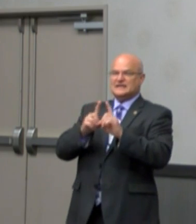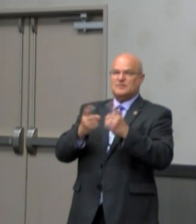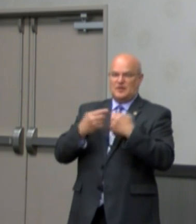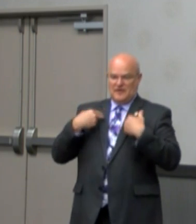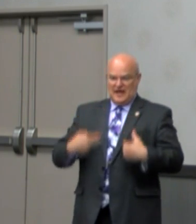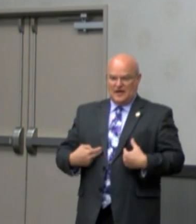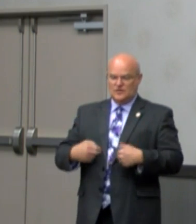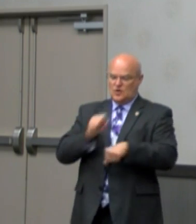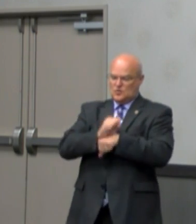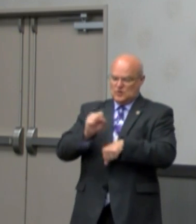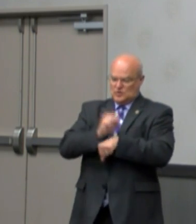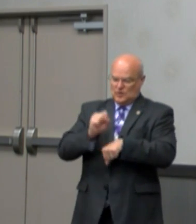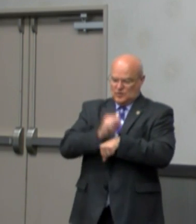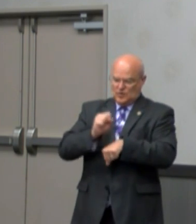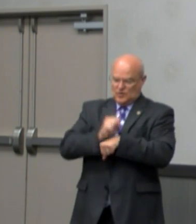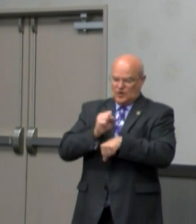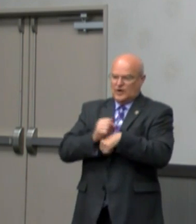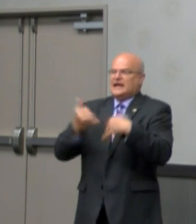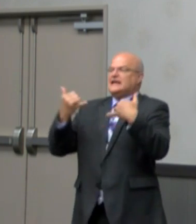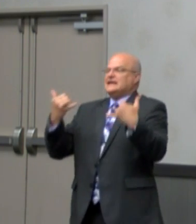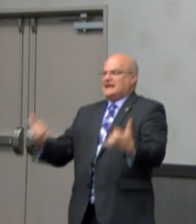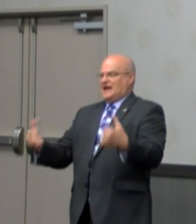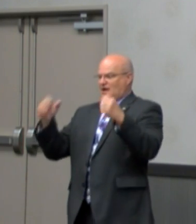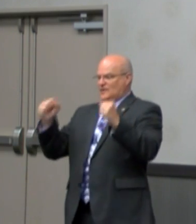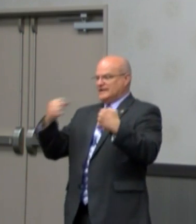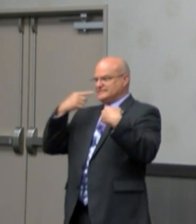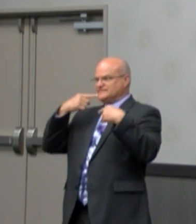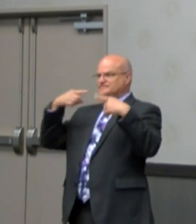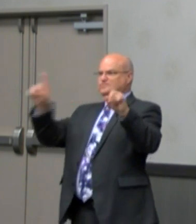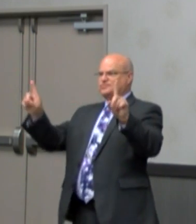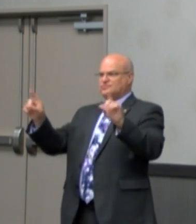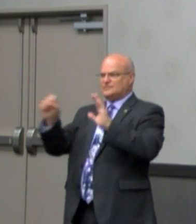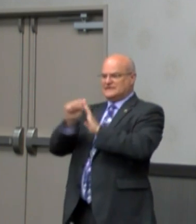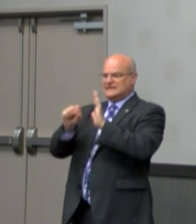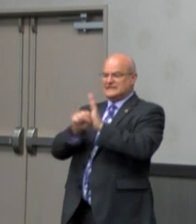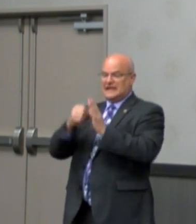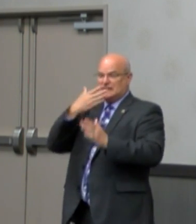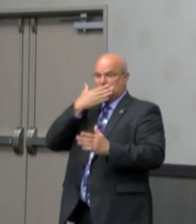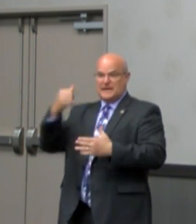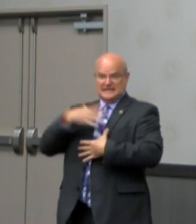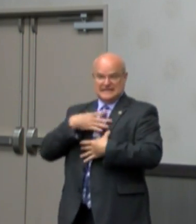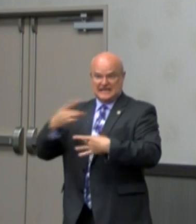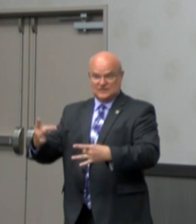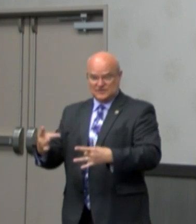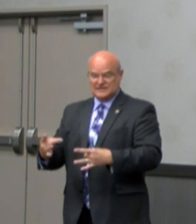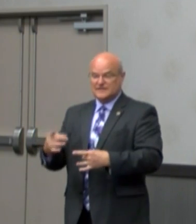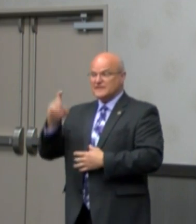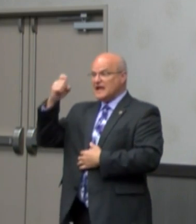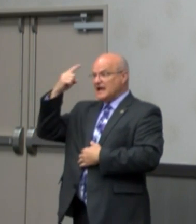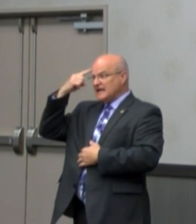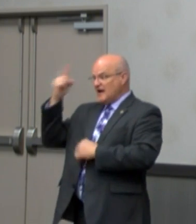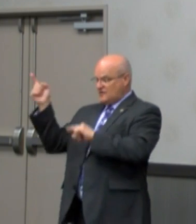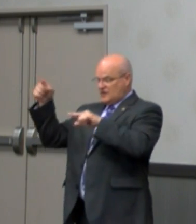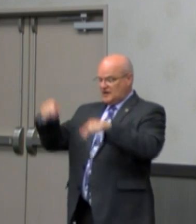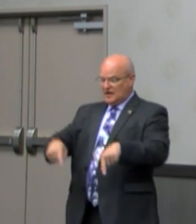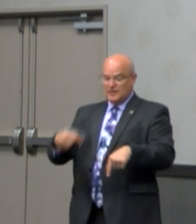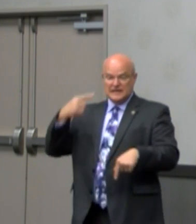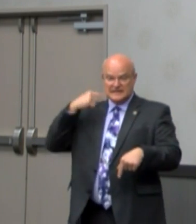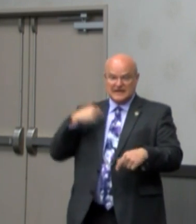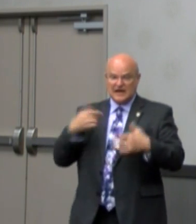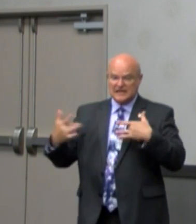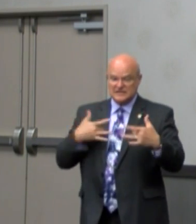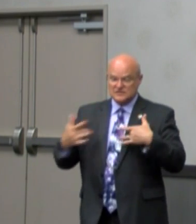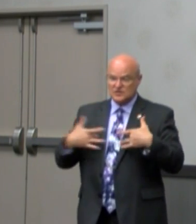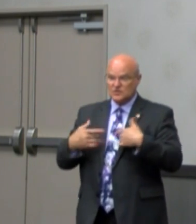night and day, talking with all of us across the state about what would be in our best interest. He came here today. He's listened to some of our concerns, some of